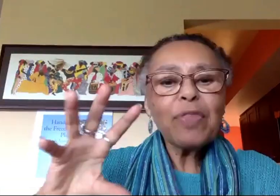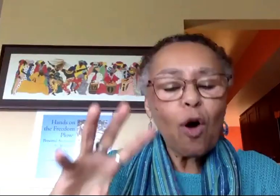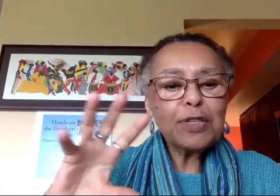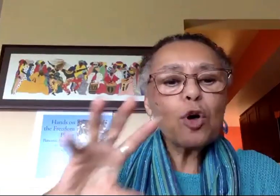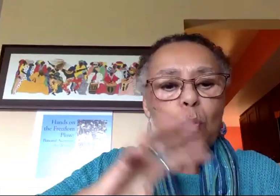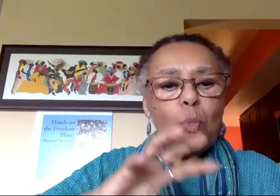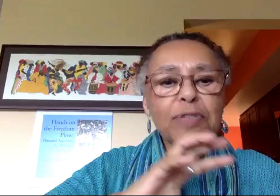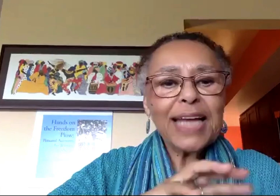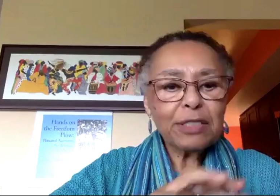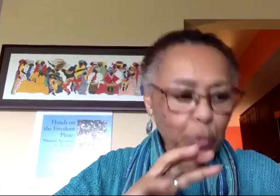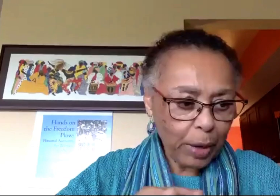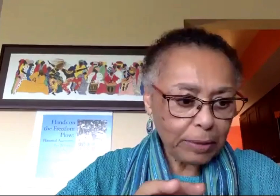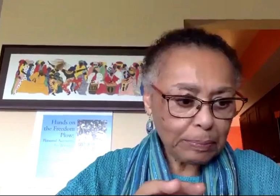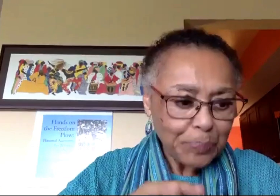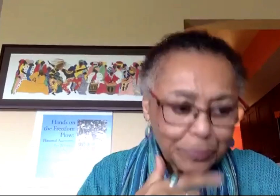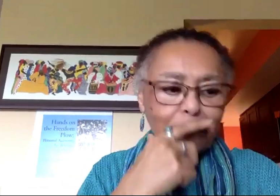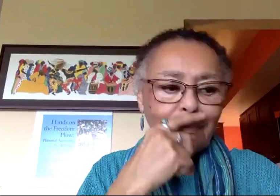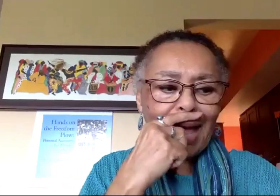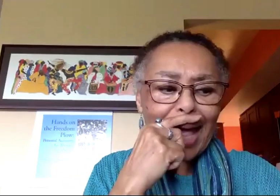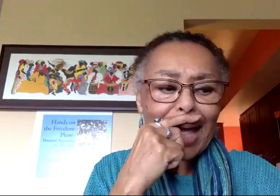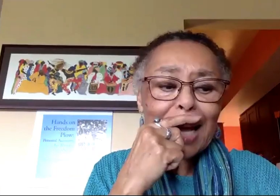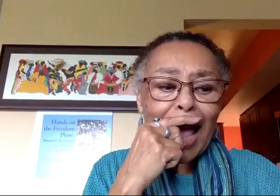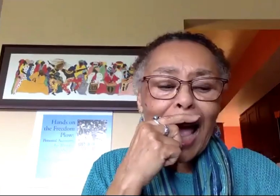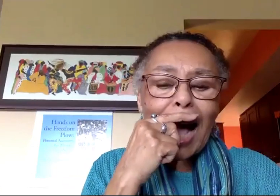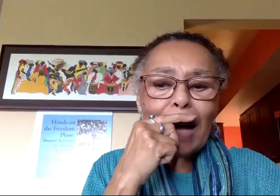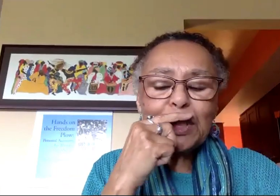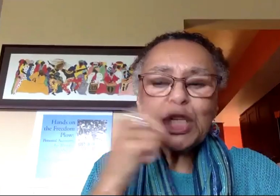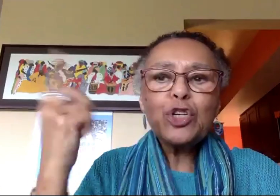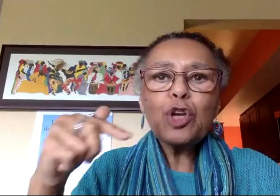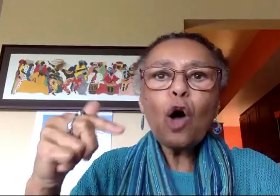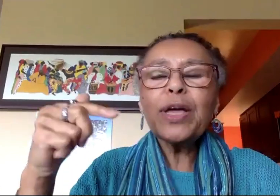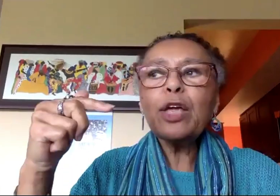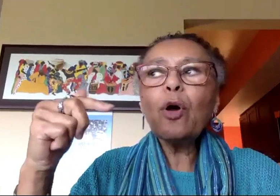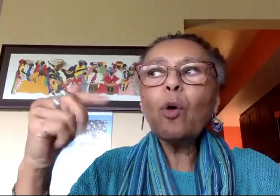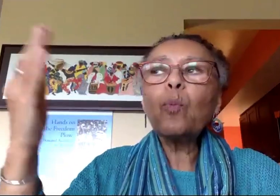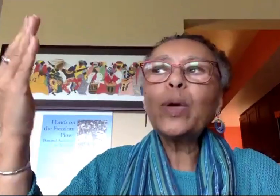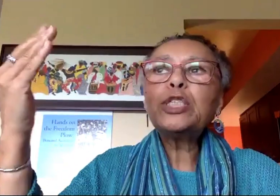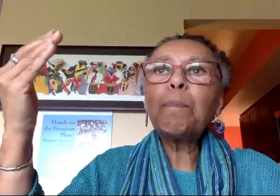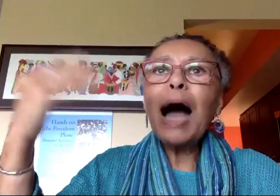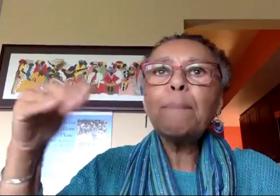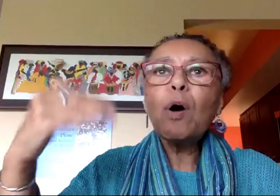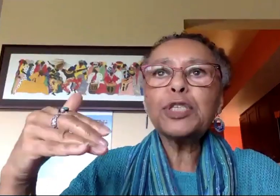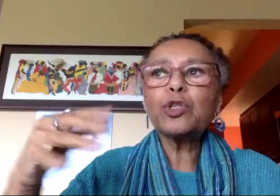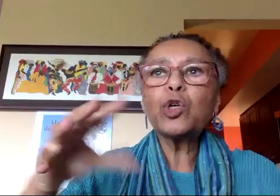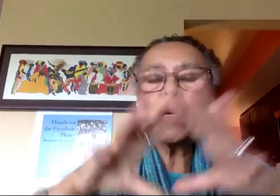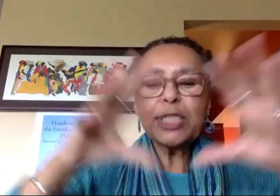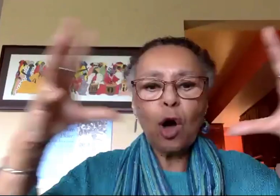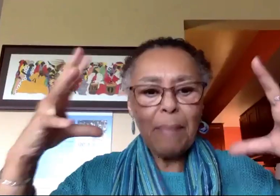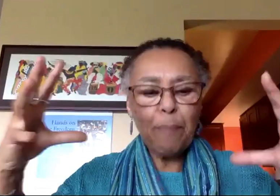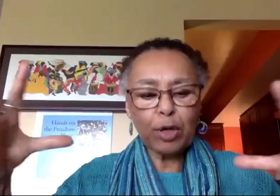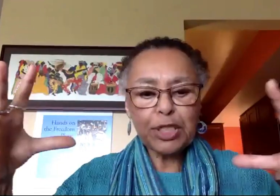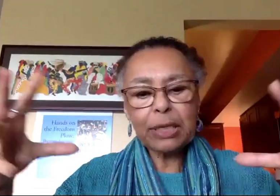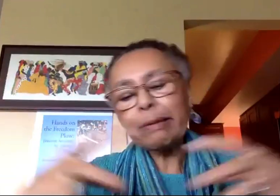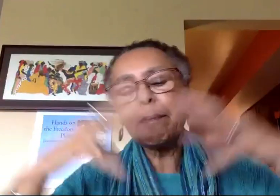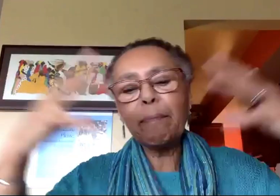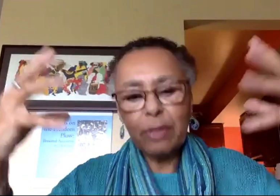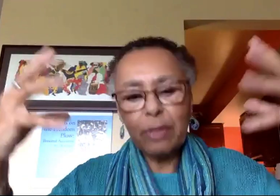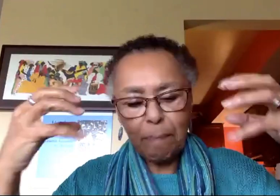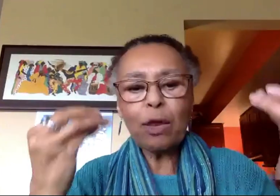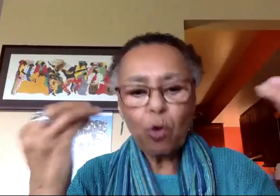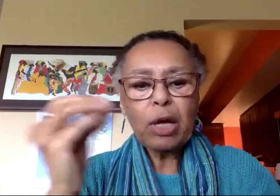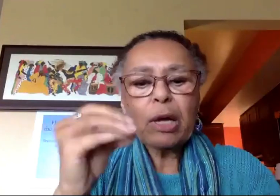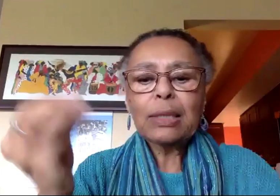part of the office, though, moves down to Greenwood. And just to know that, when Bob Moses, who was our main person and